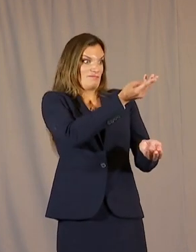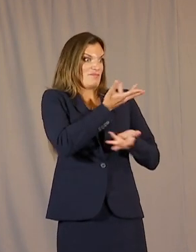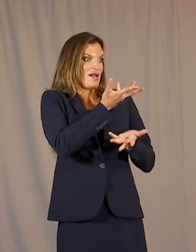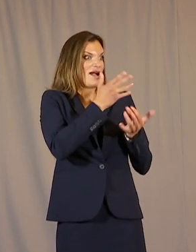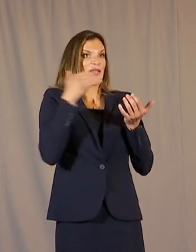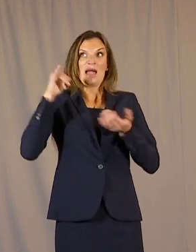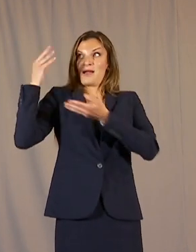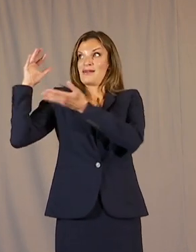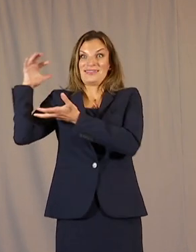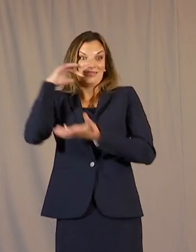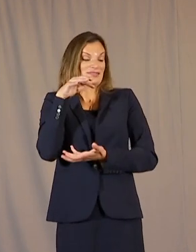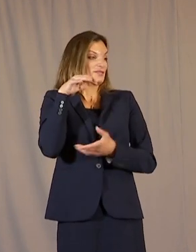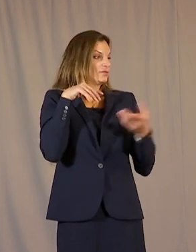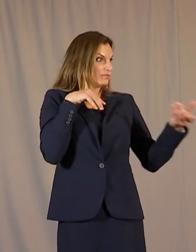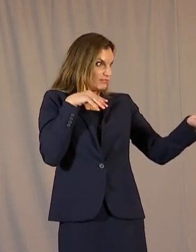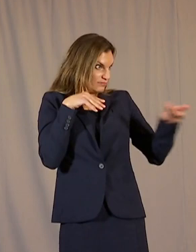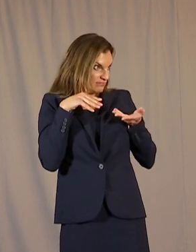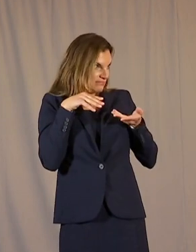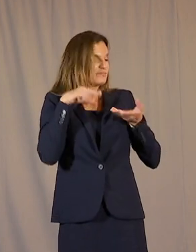success.